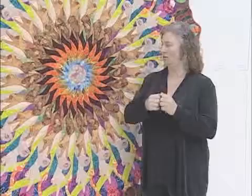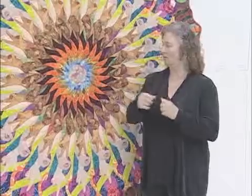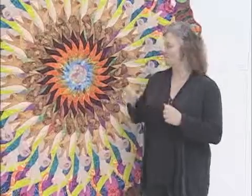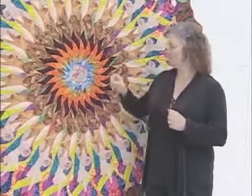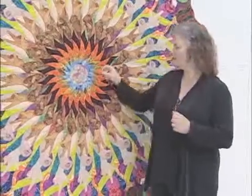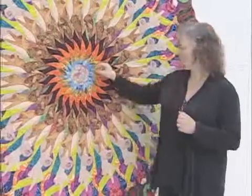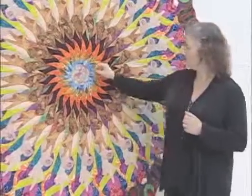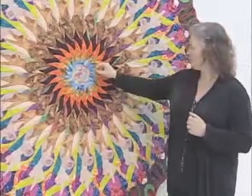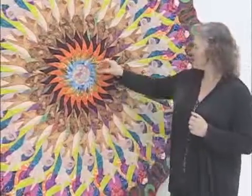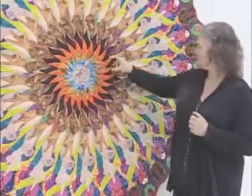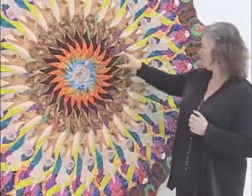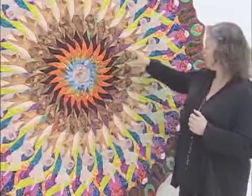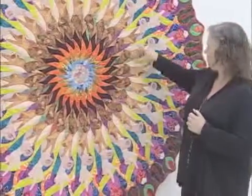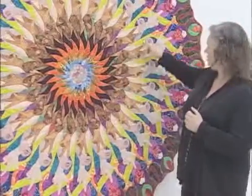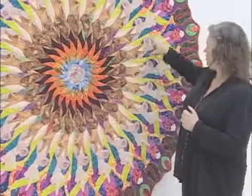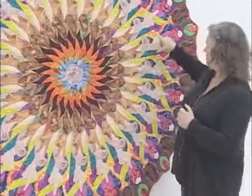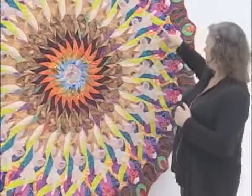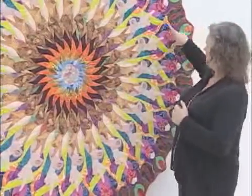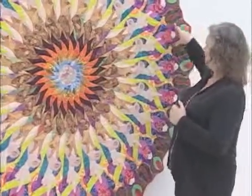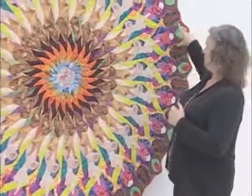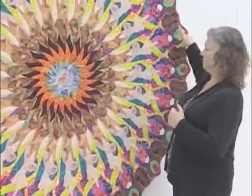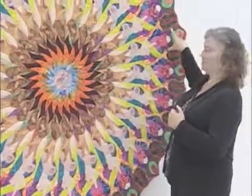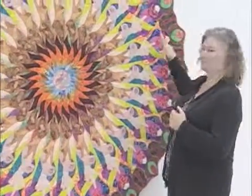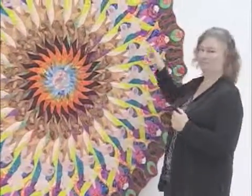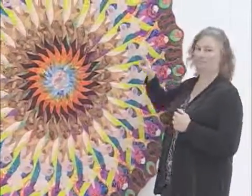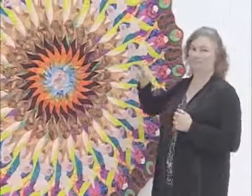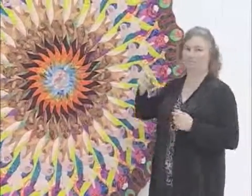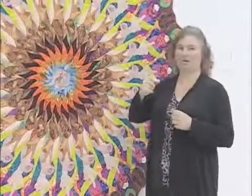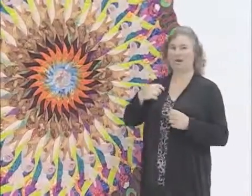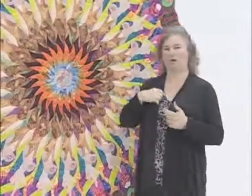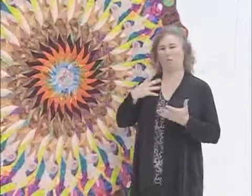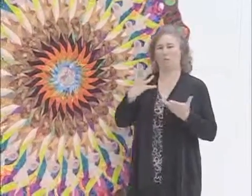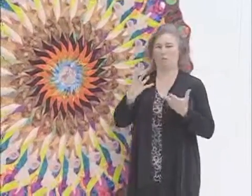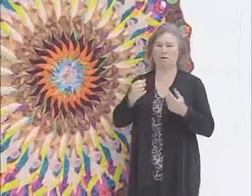The way I began making this quilt was by creating these strips that radiated from the center.